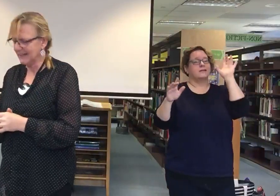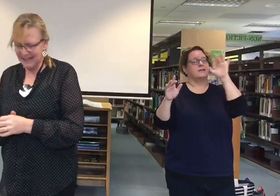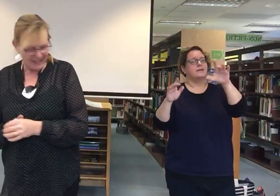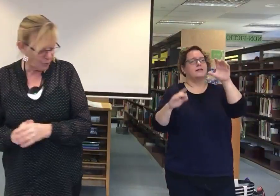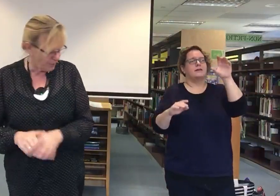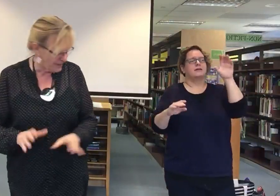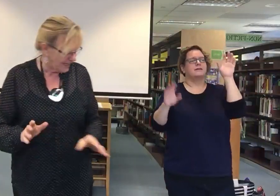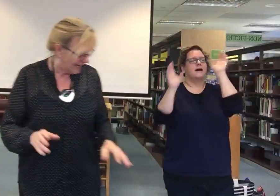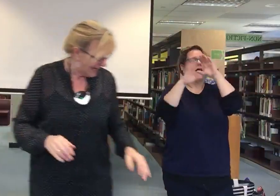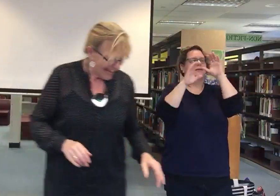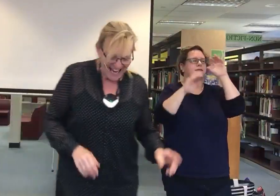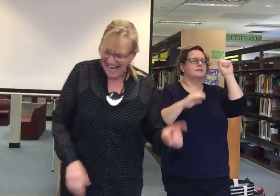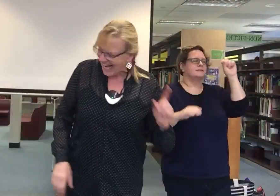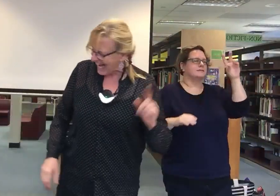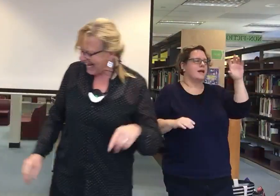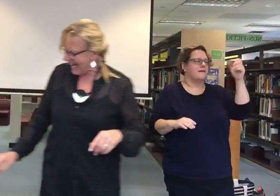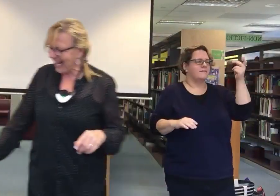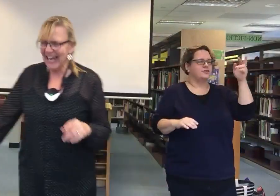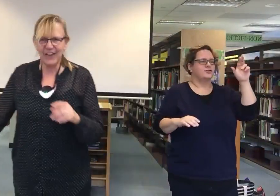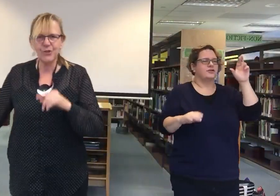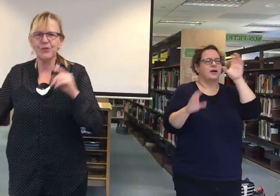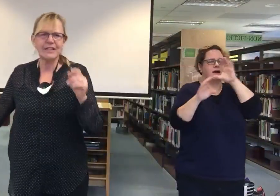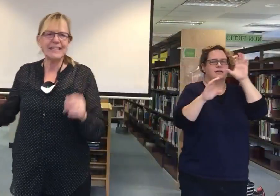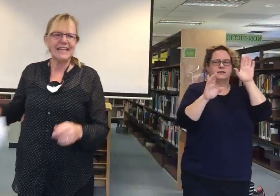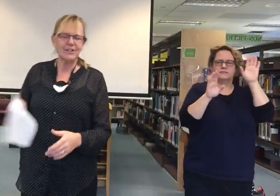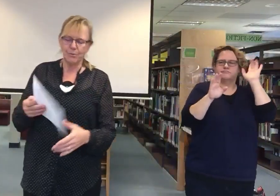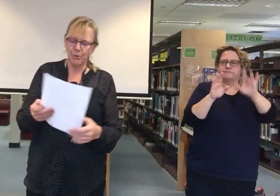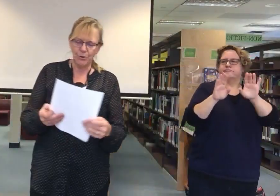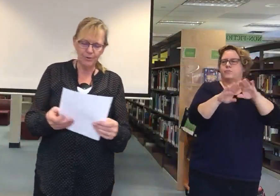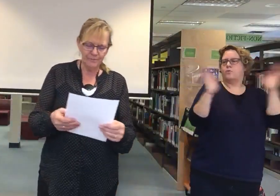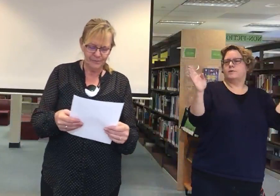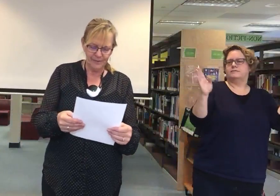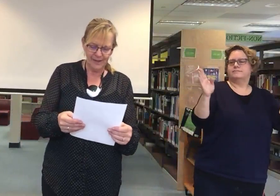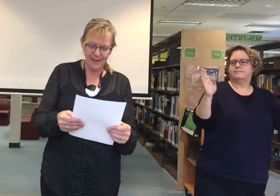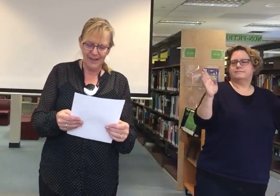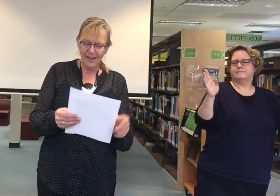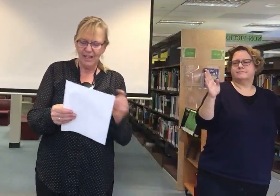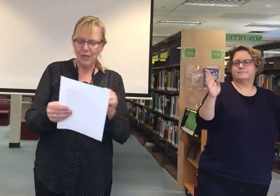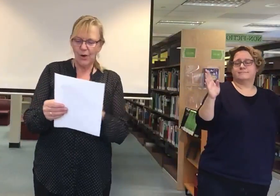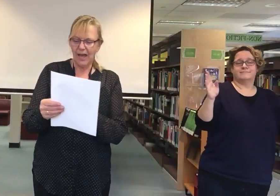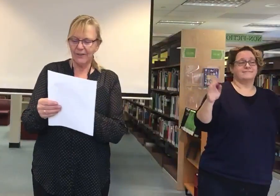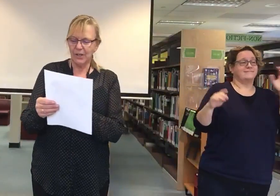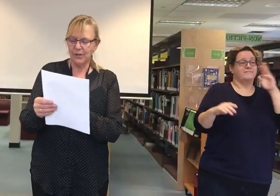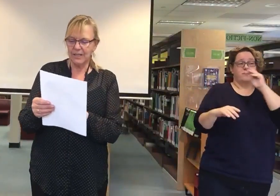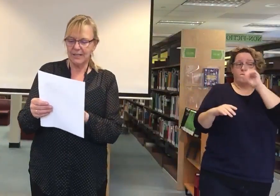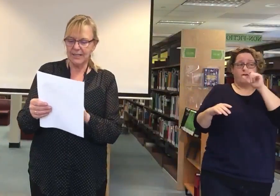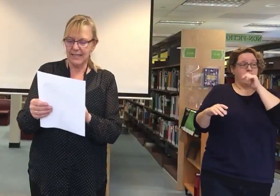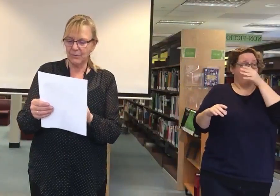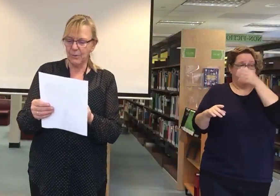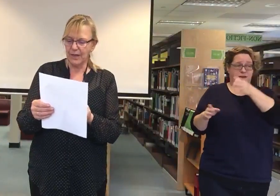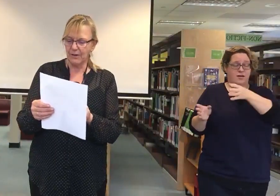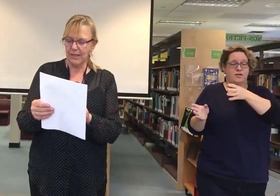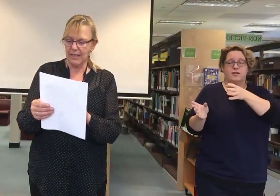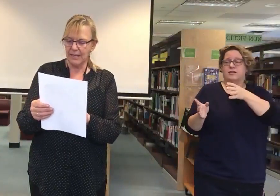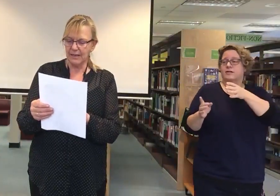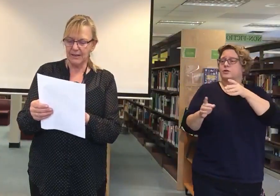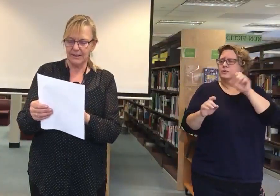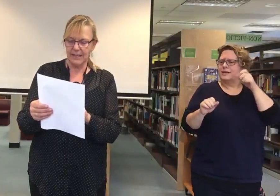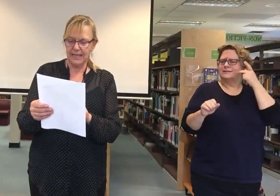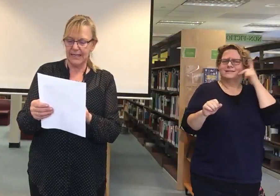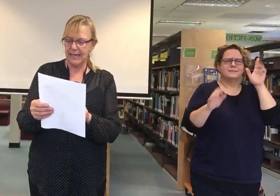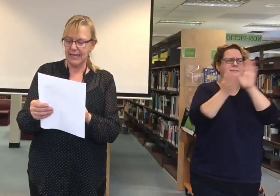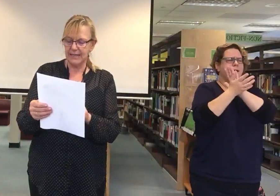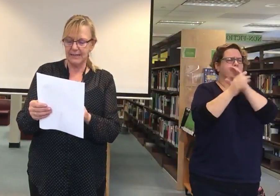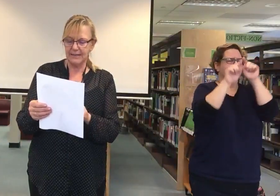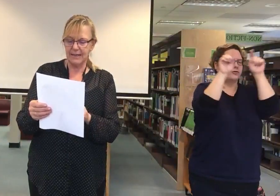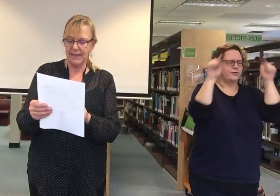hunt, click it open. If you didn't get to Moodle, you have it, you can see it right on